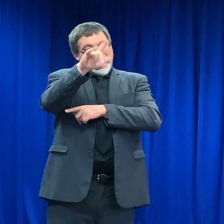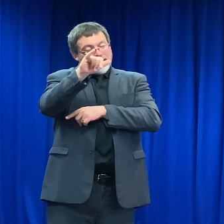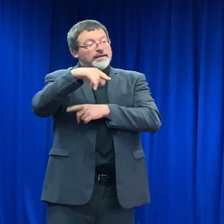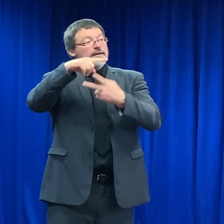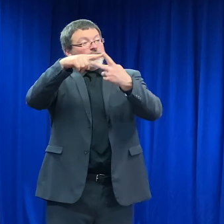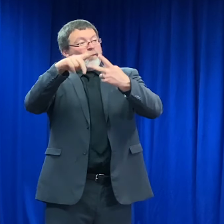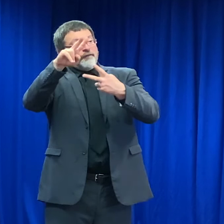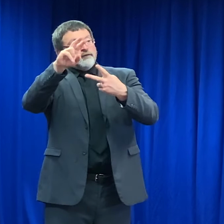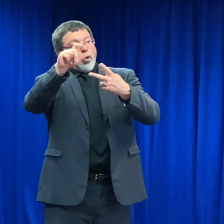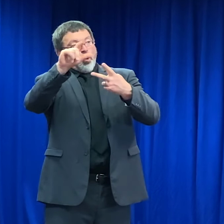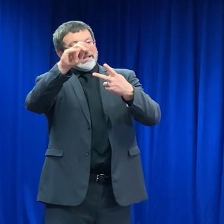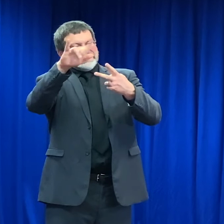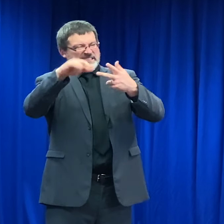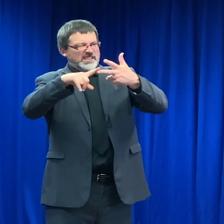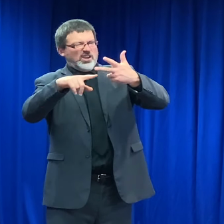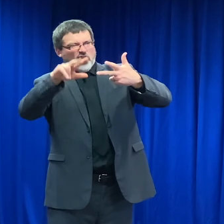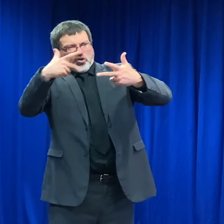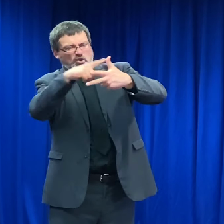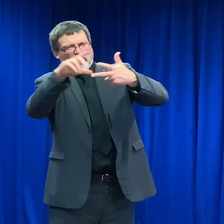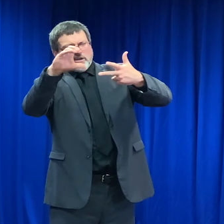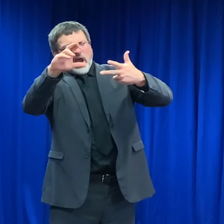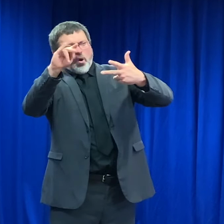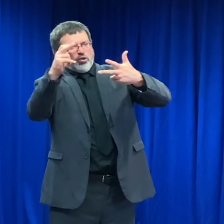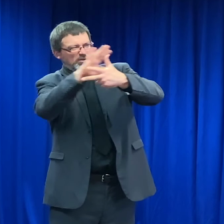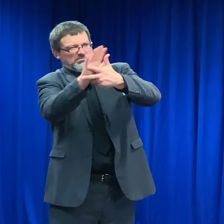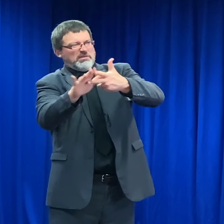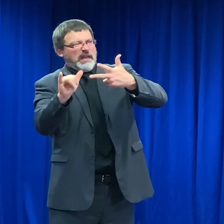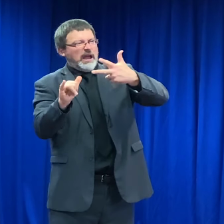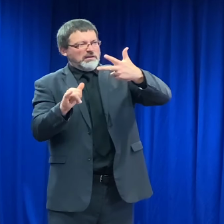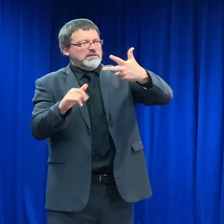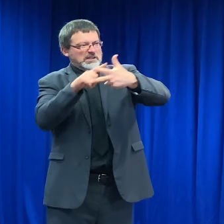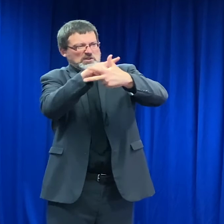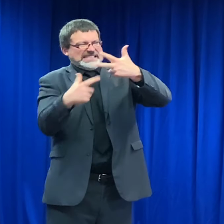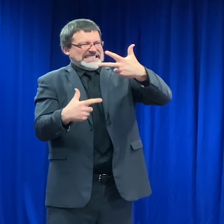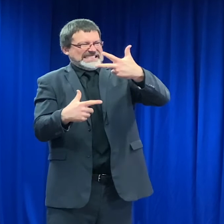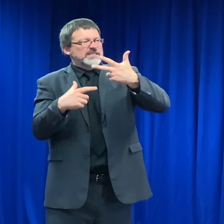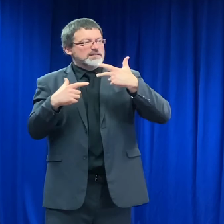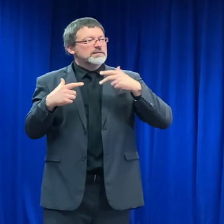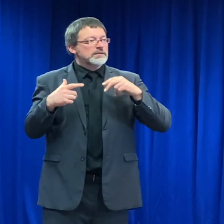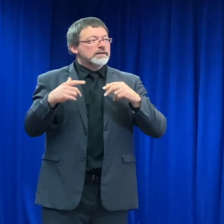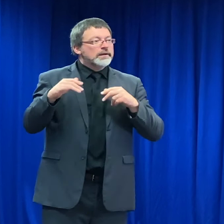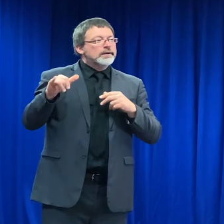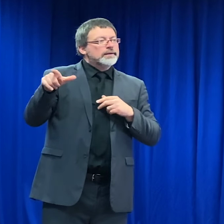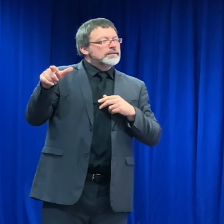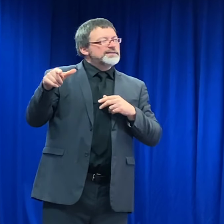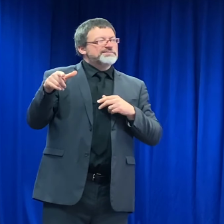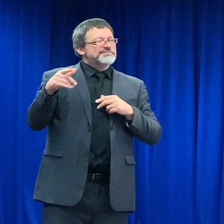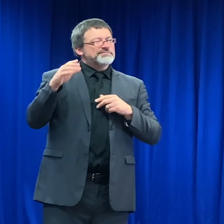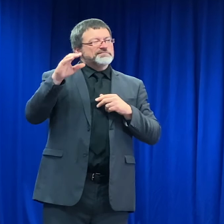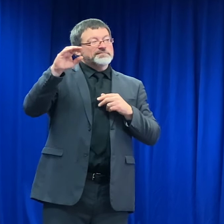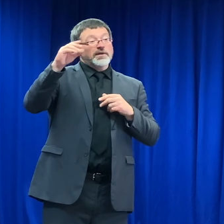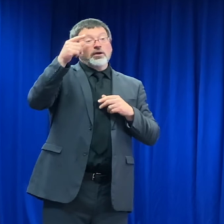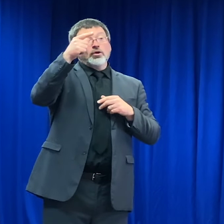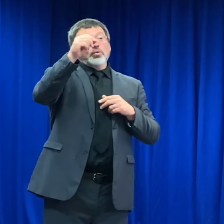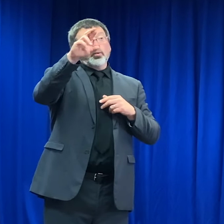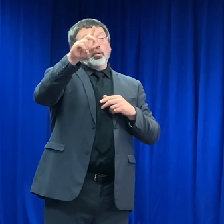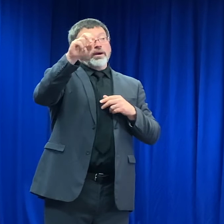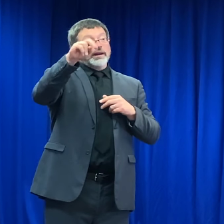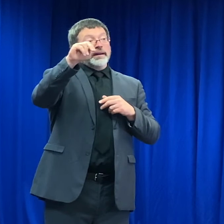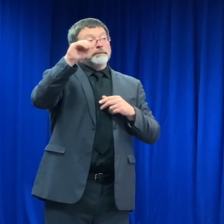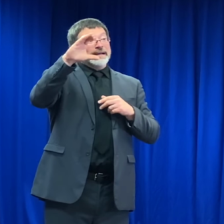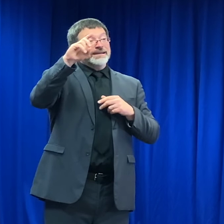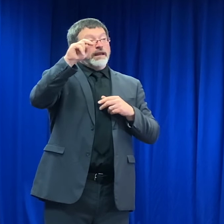it to what could have been one of the great Supreme Court justices in our state with Gordon MacDonald. They did it with Ryan yesterday. There have been